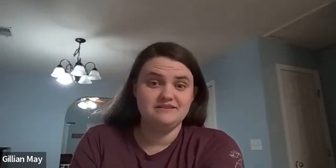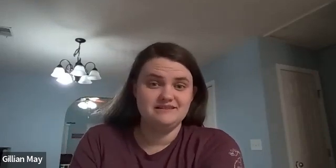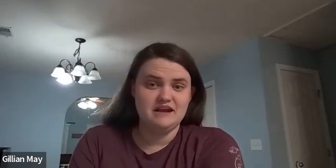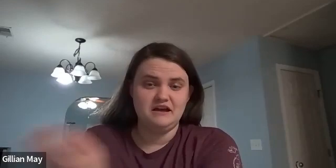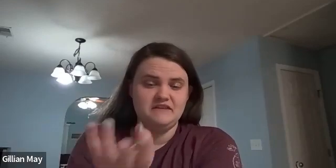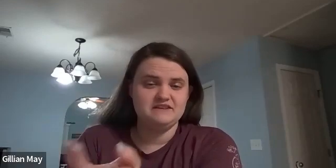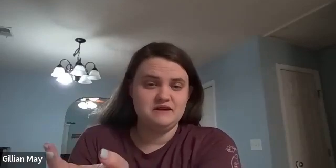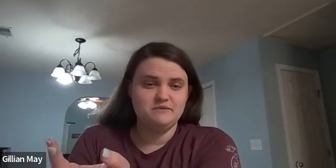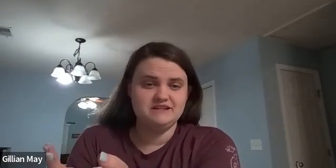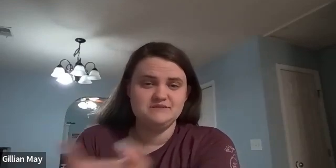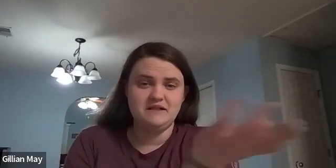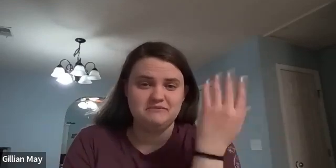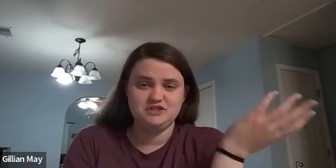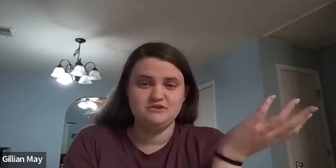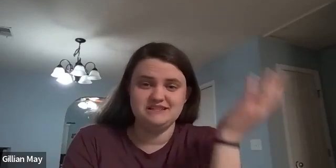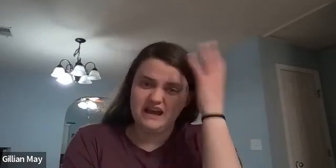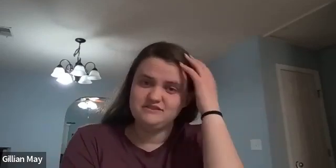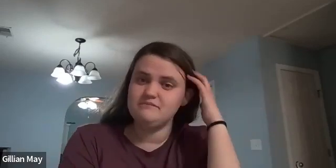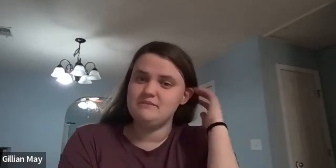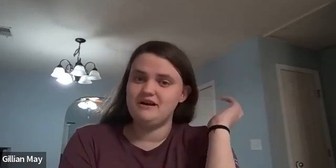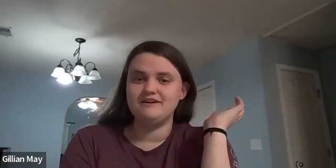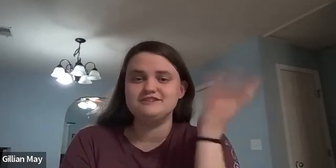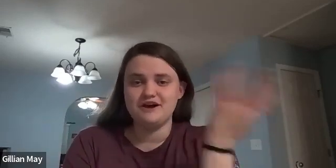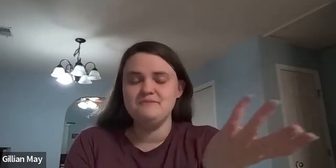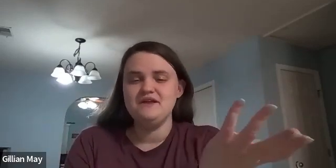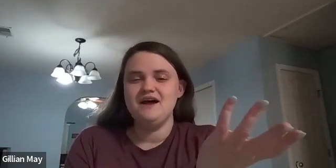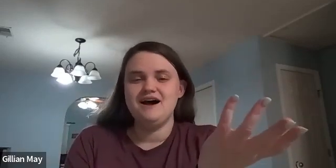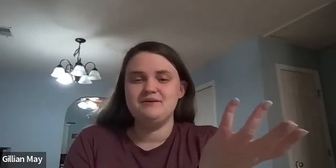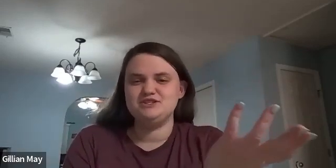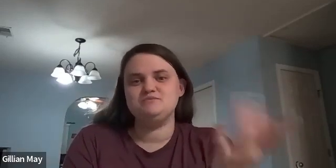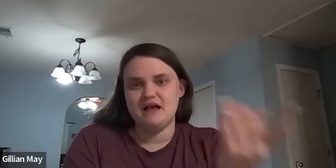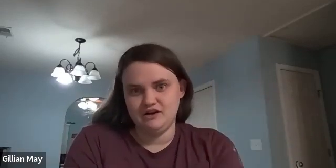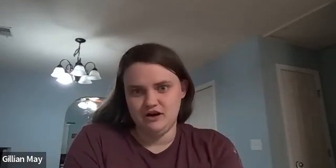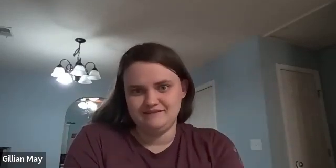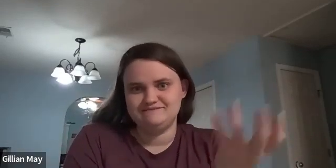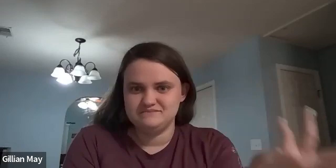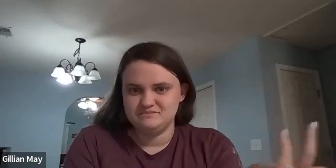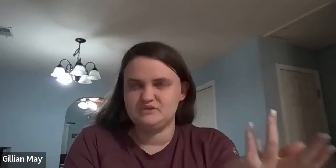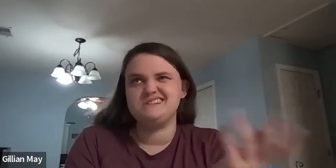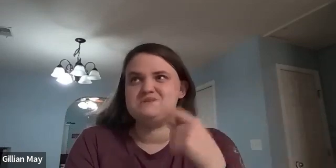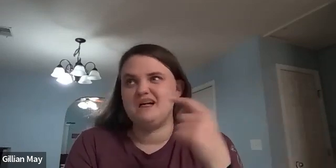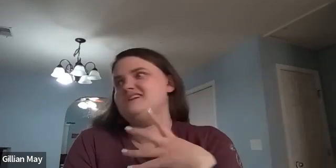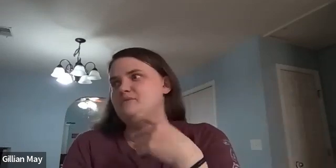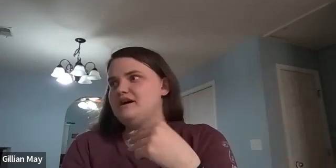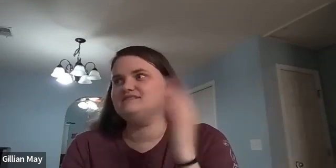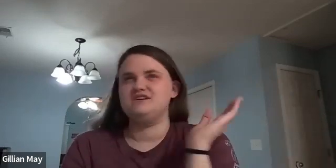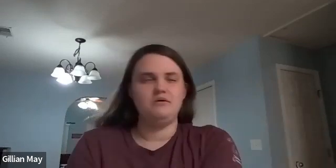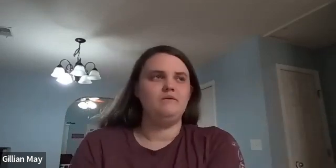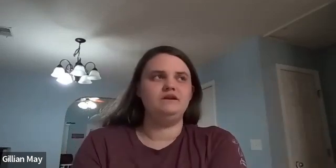it. I think that's what everyone does, but like she always said, I have salt and pepper hair. So it's just black and gray. We don't really say black and white. So we'll not